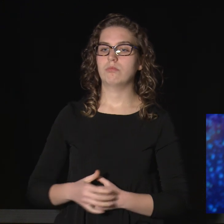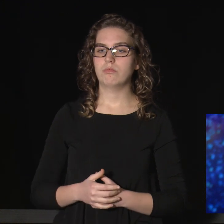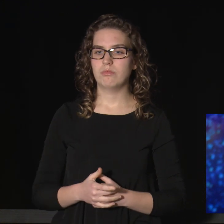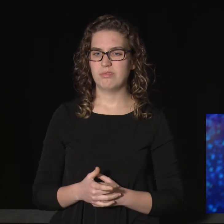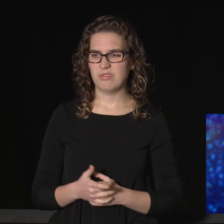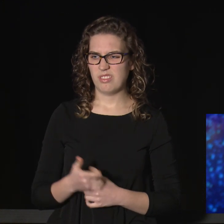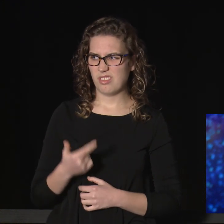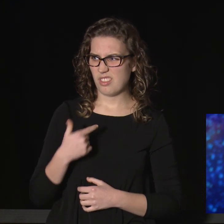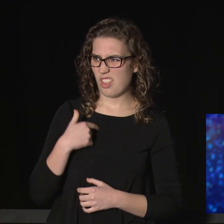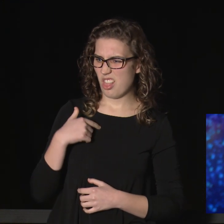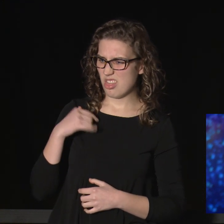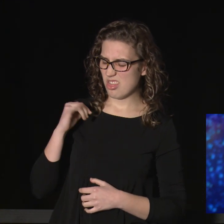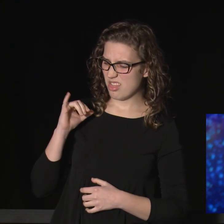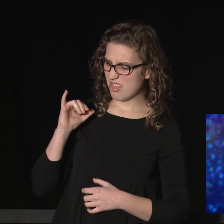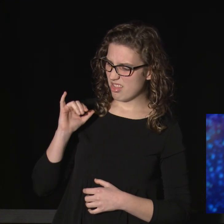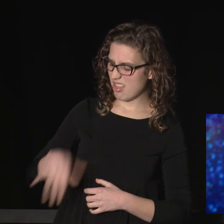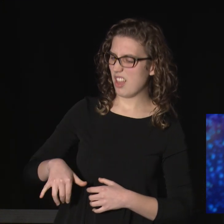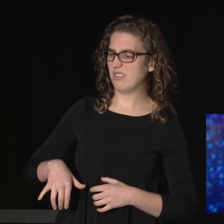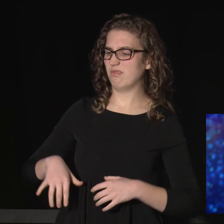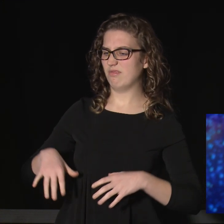am I that selfish?